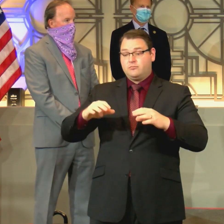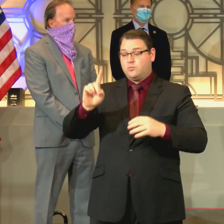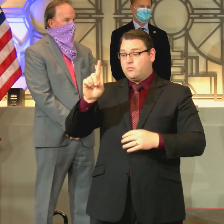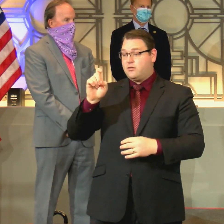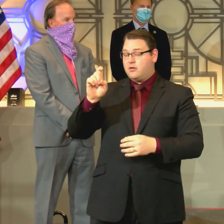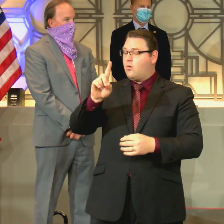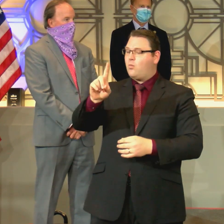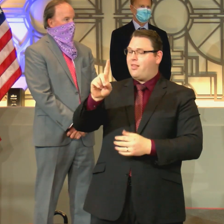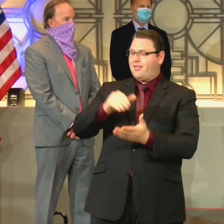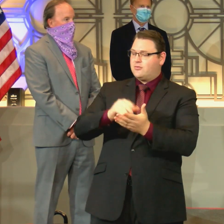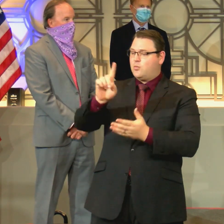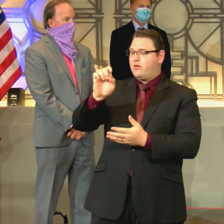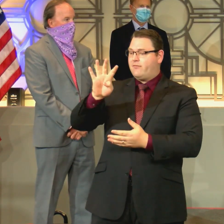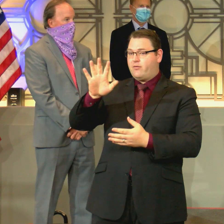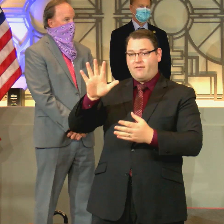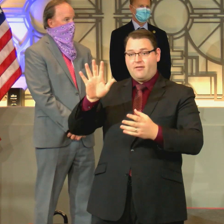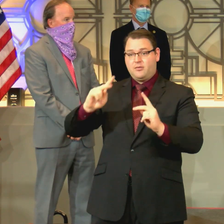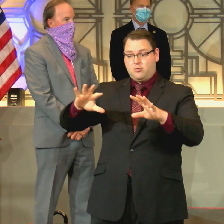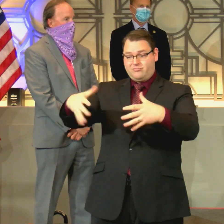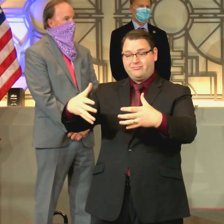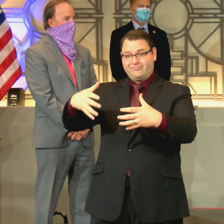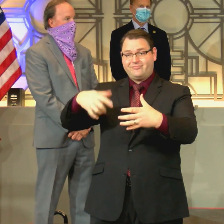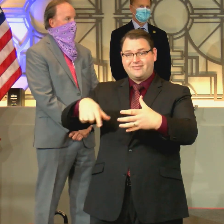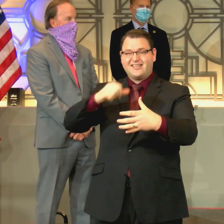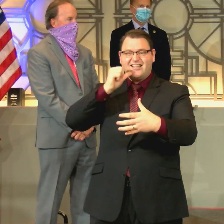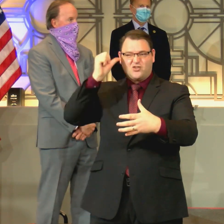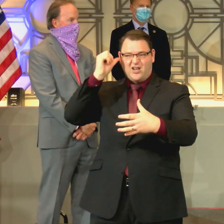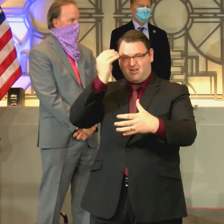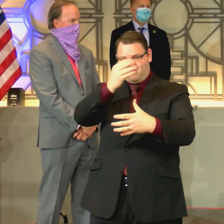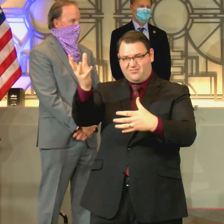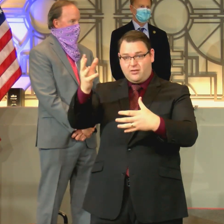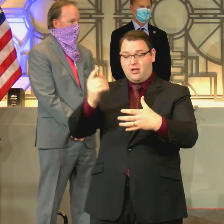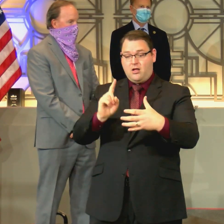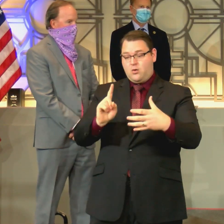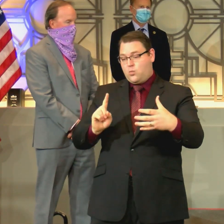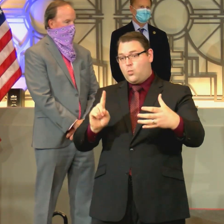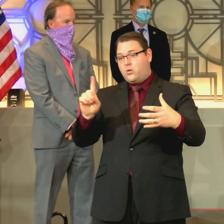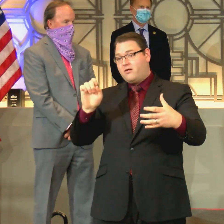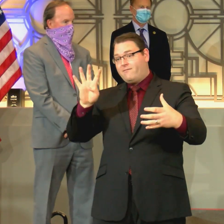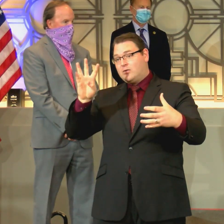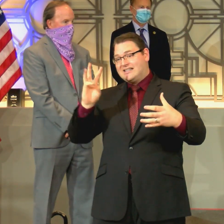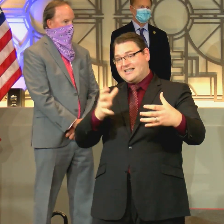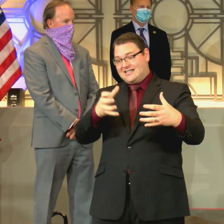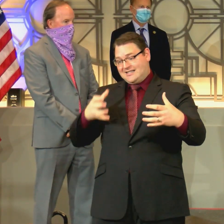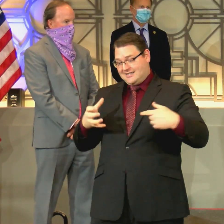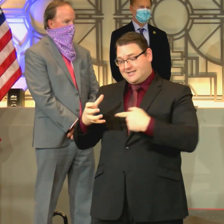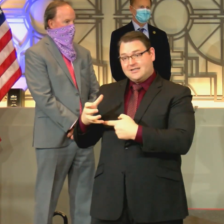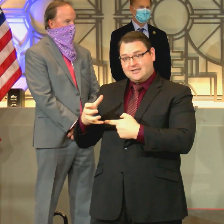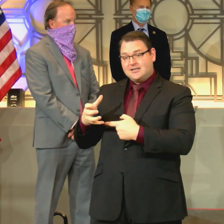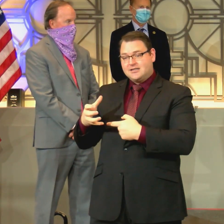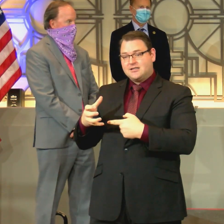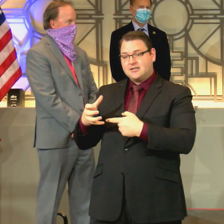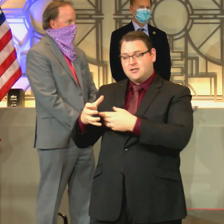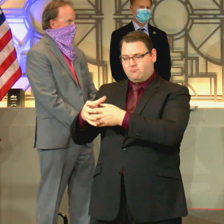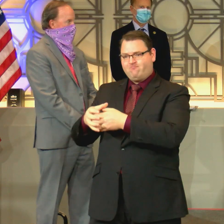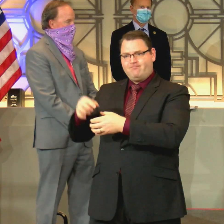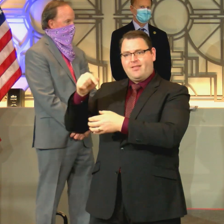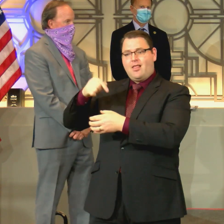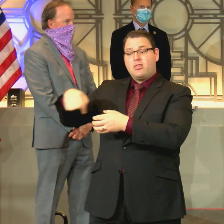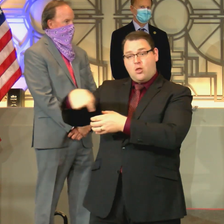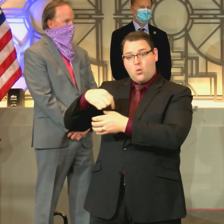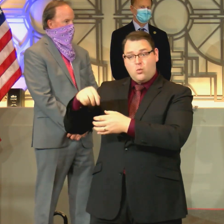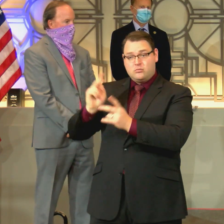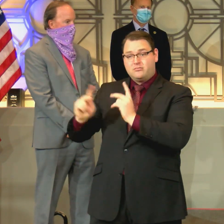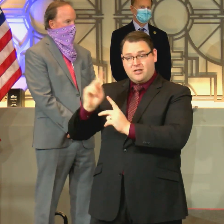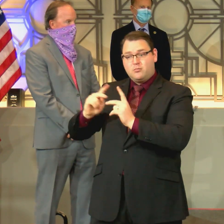1,145 cases we reported yesterday, in that number, 146 of those were people